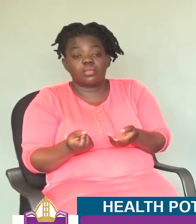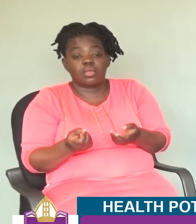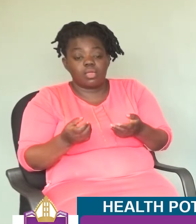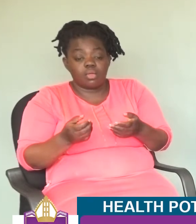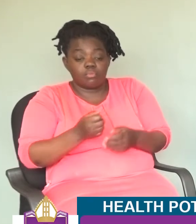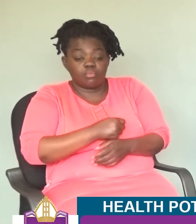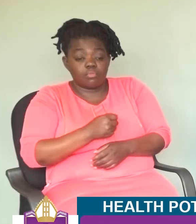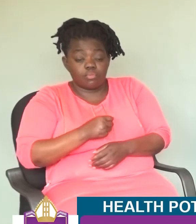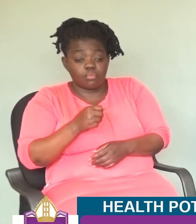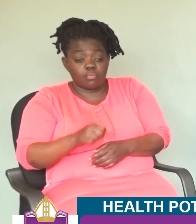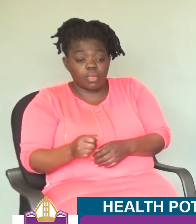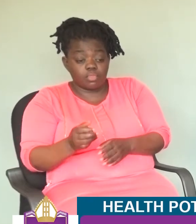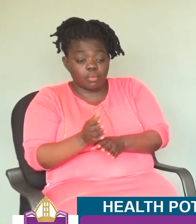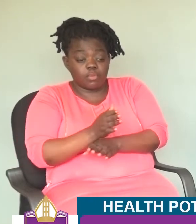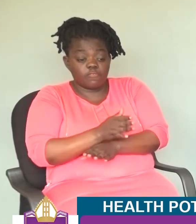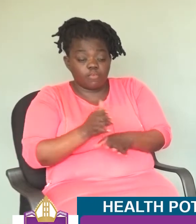for example,